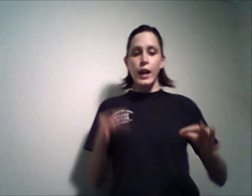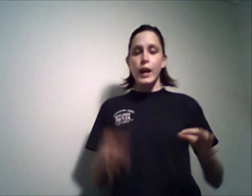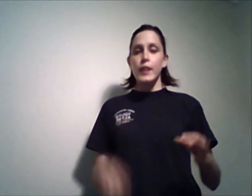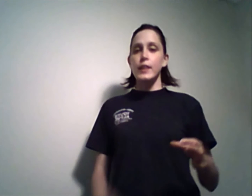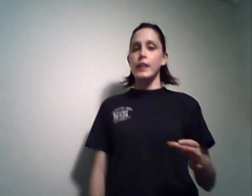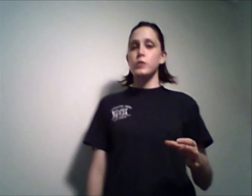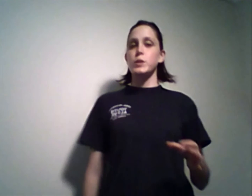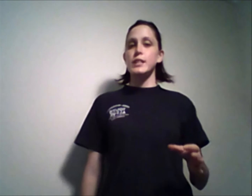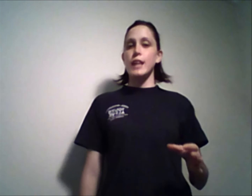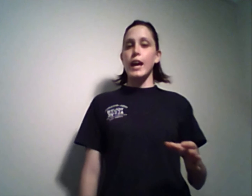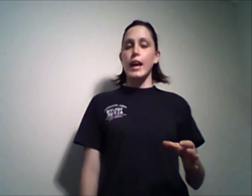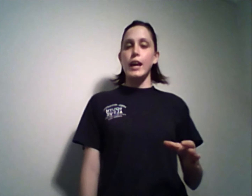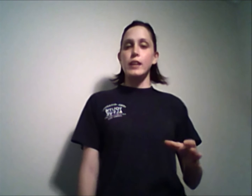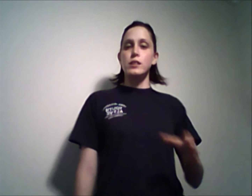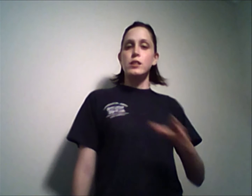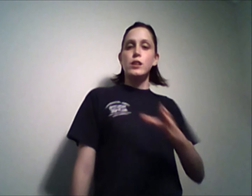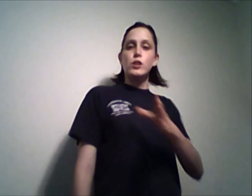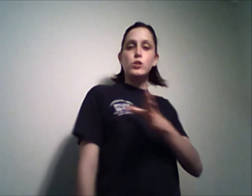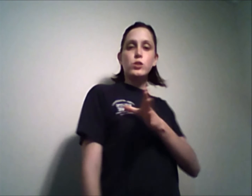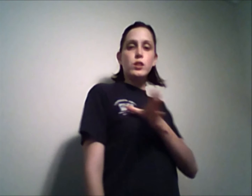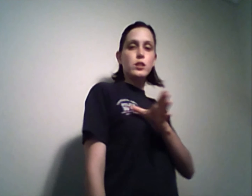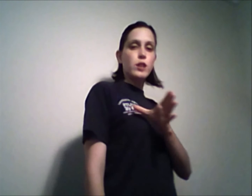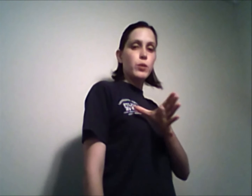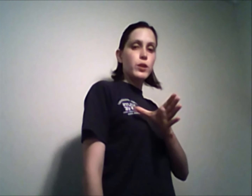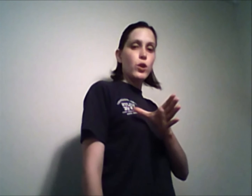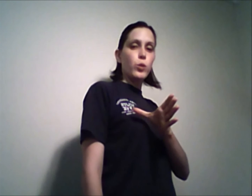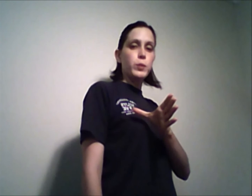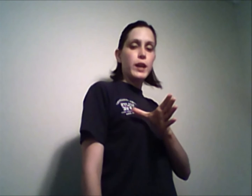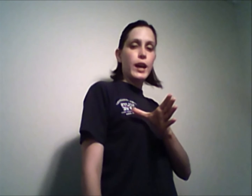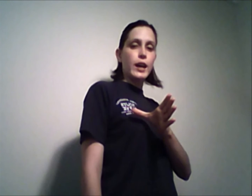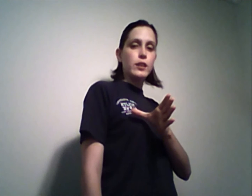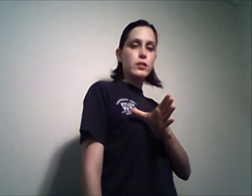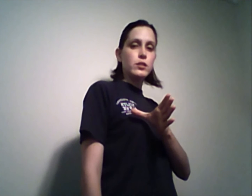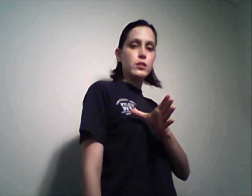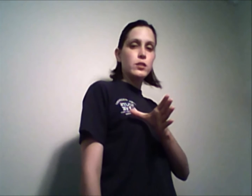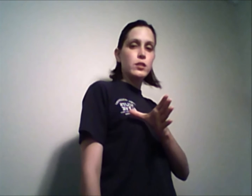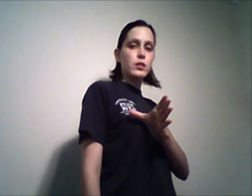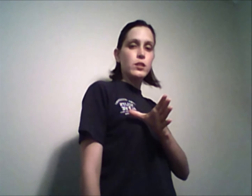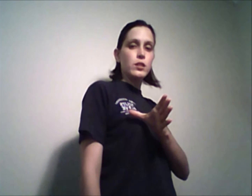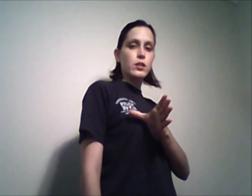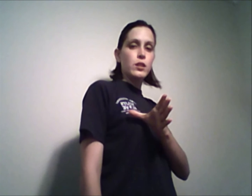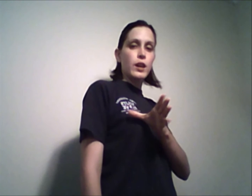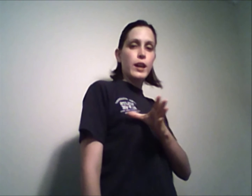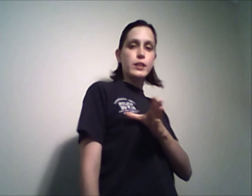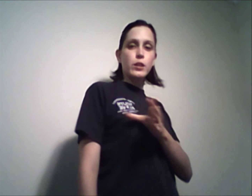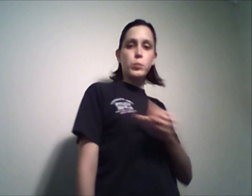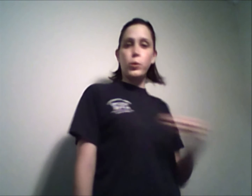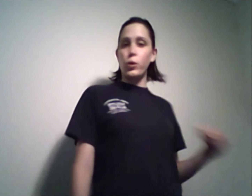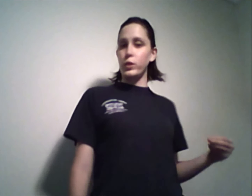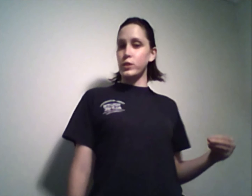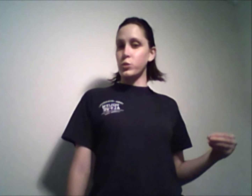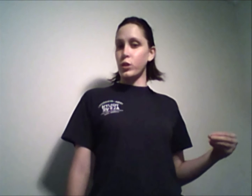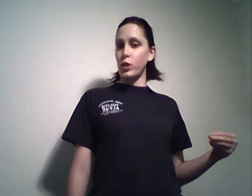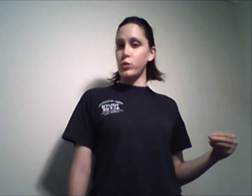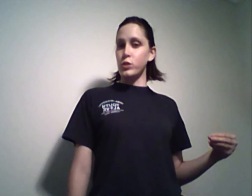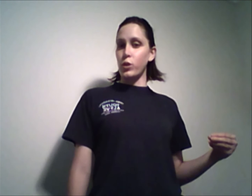The next one is and. So it's going to start with an open hand. And it's going to pull into a closed O